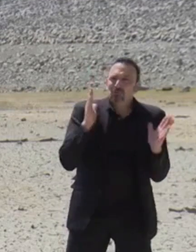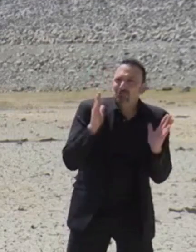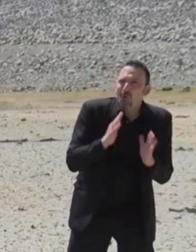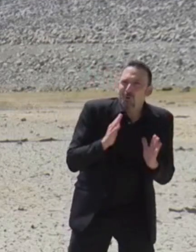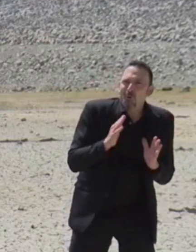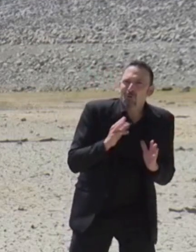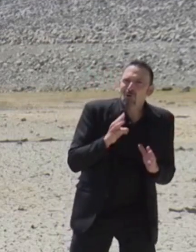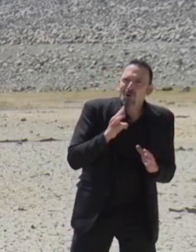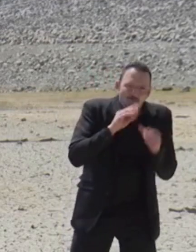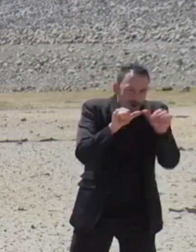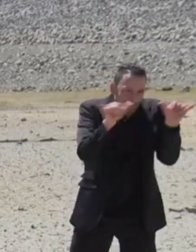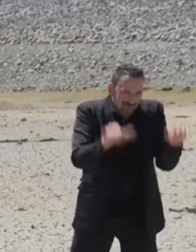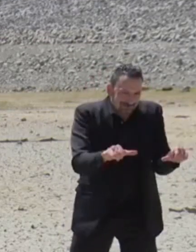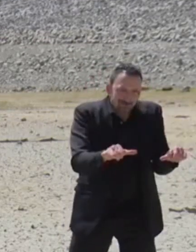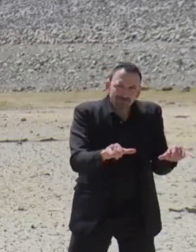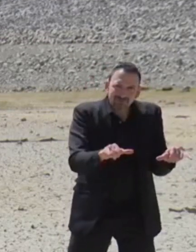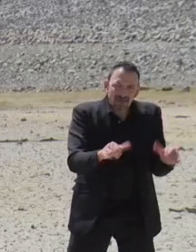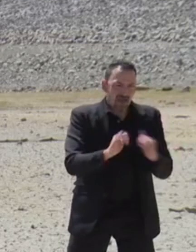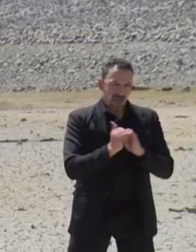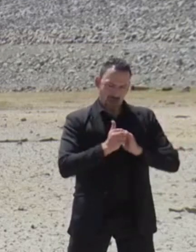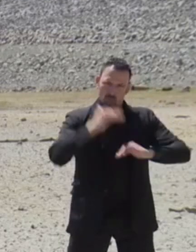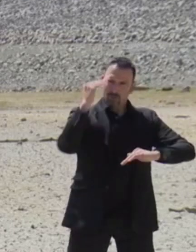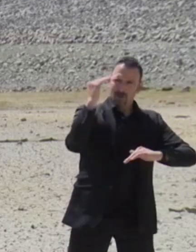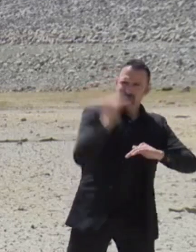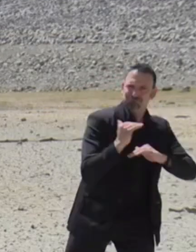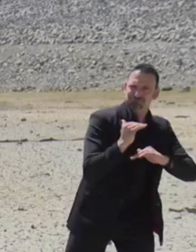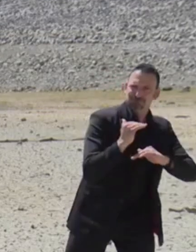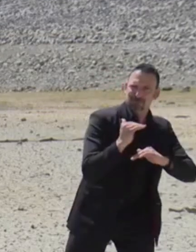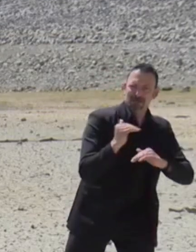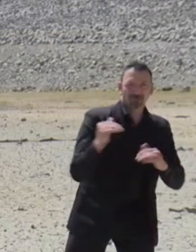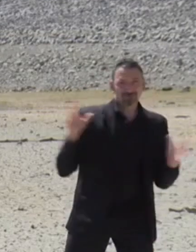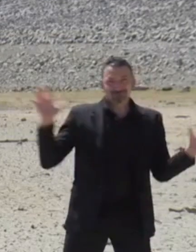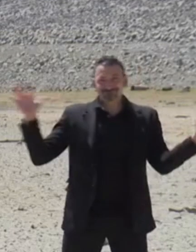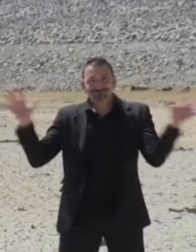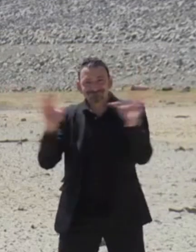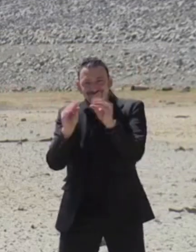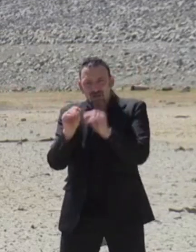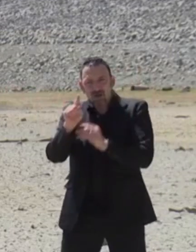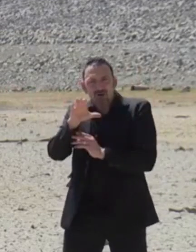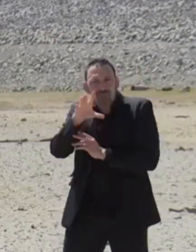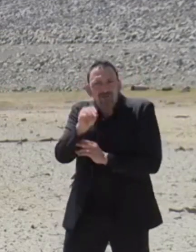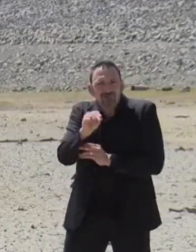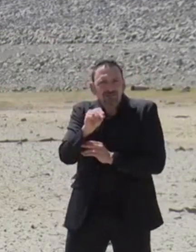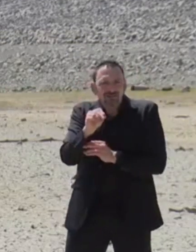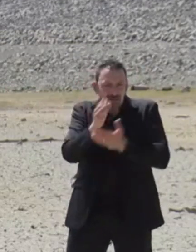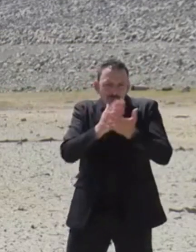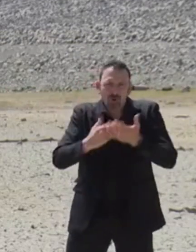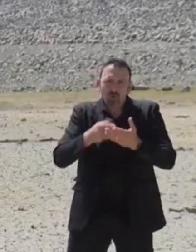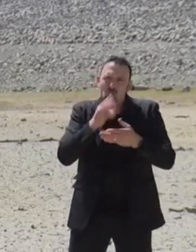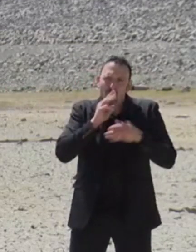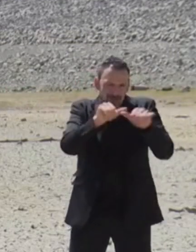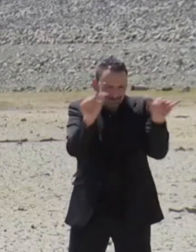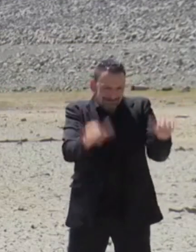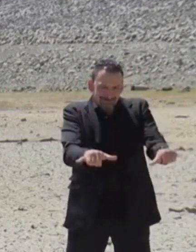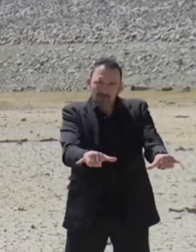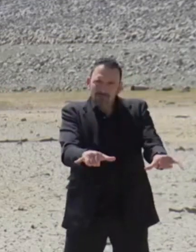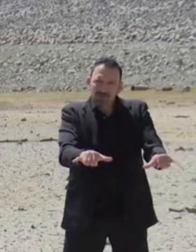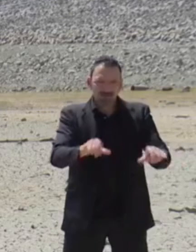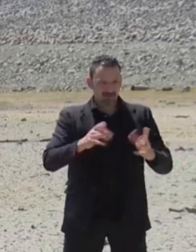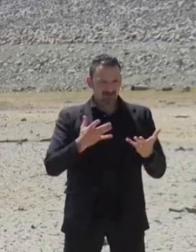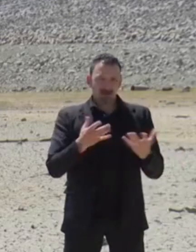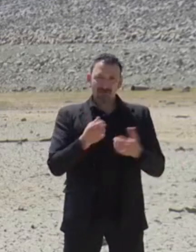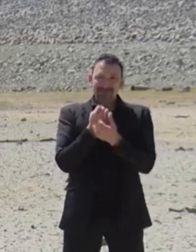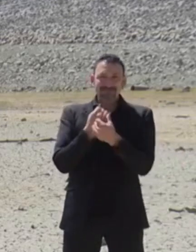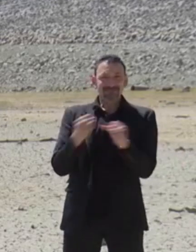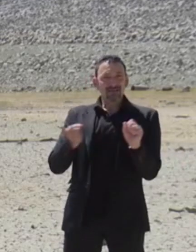and the consolidation since then of 150 small water systems. It incorporated the imperative and importance of the Safe Drinking Water